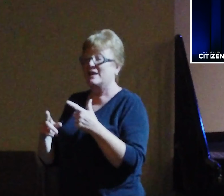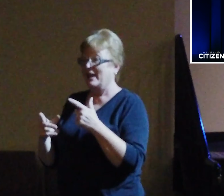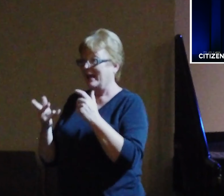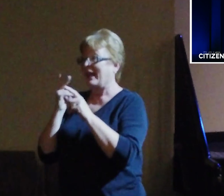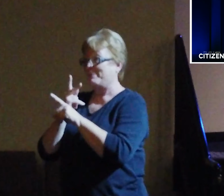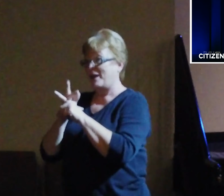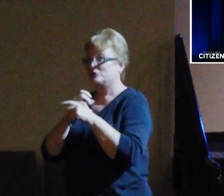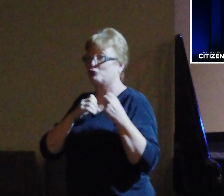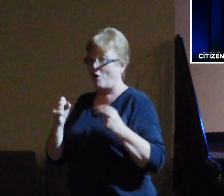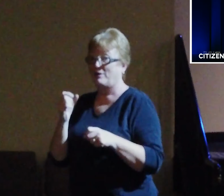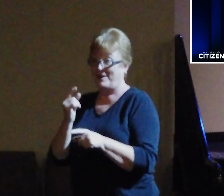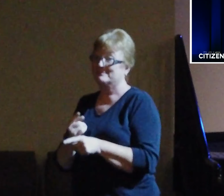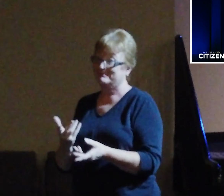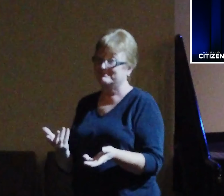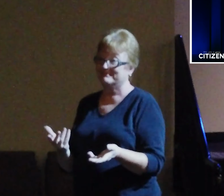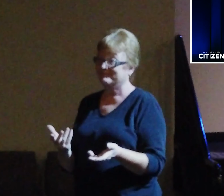hasn't it?